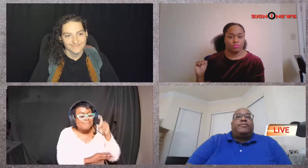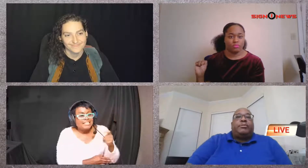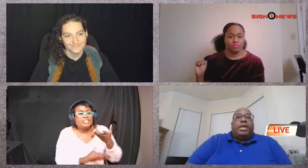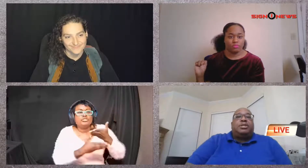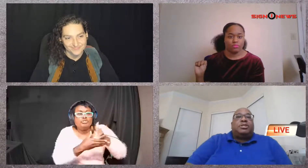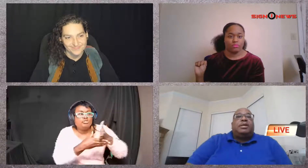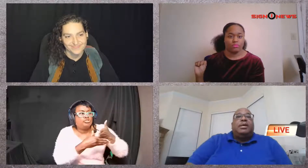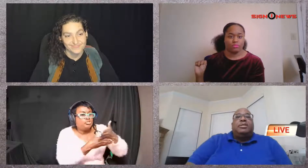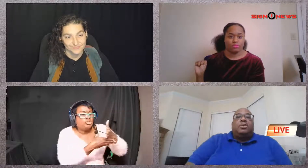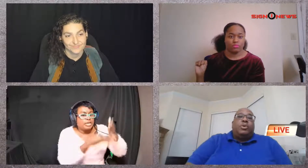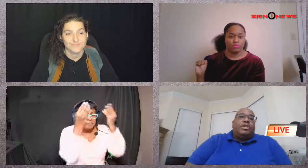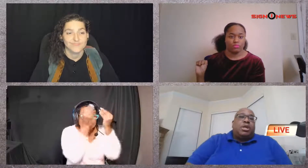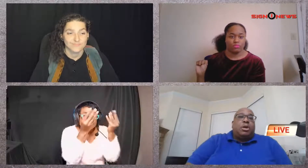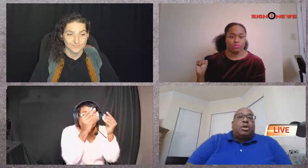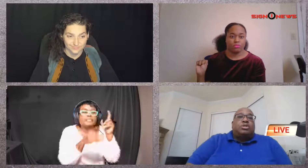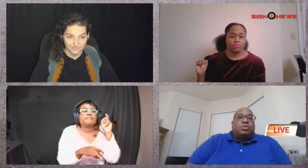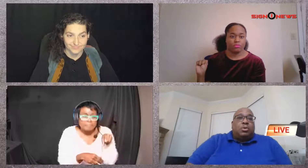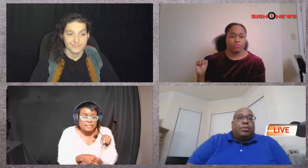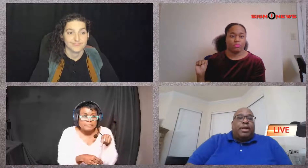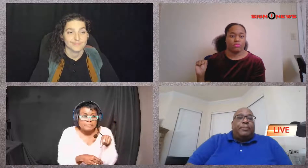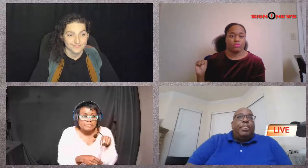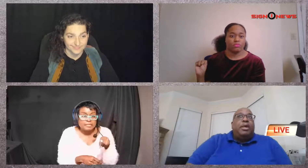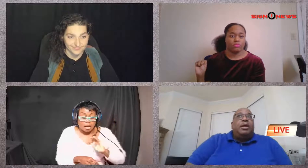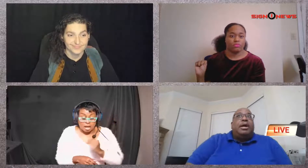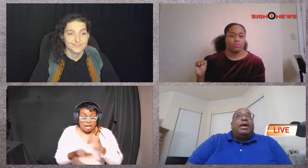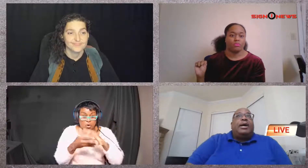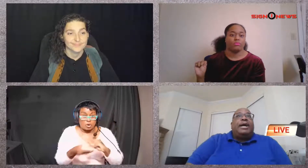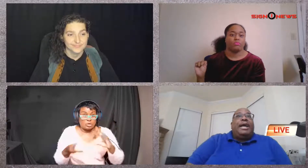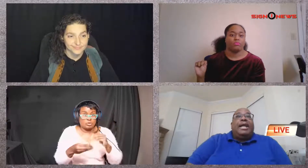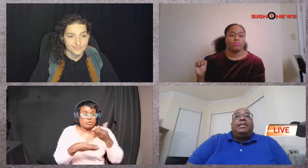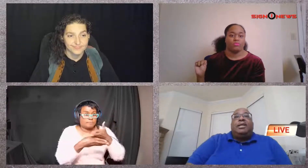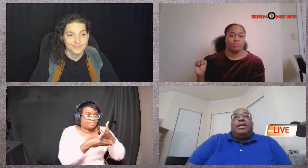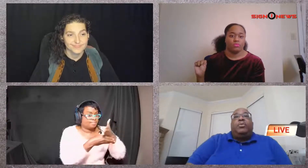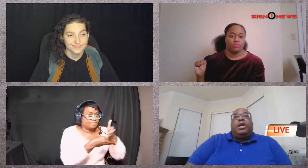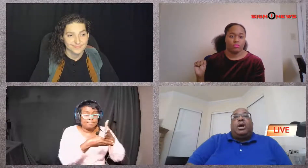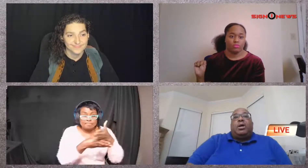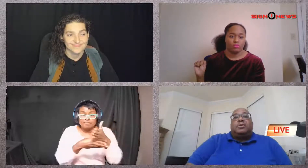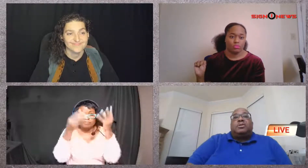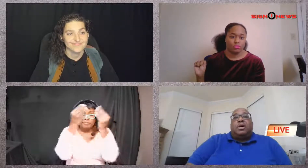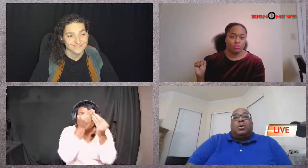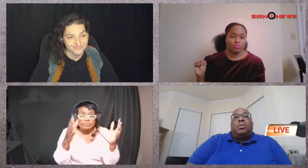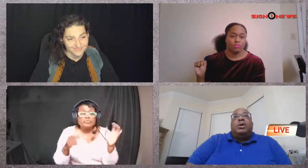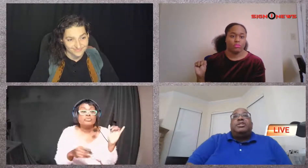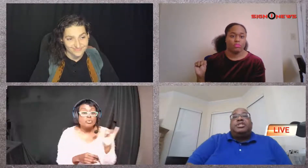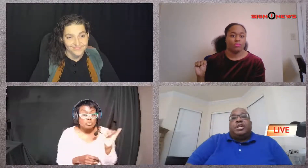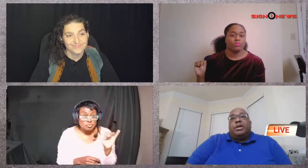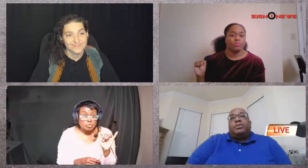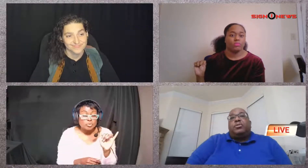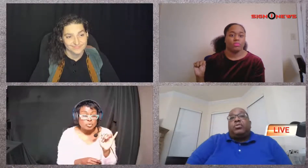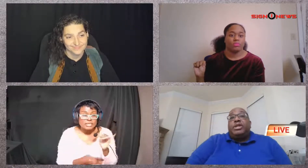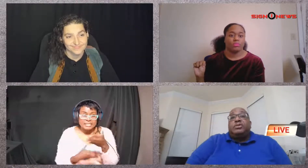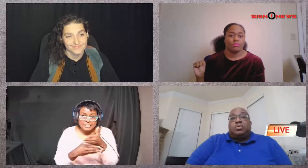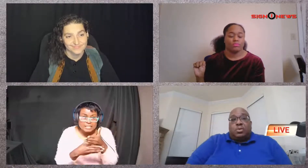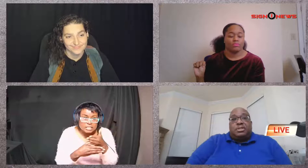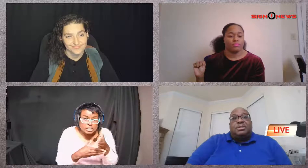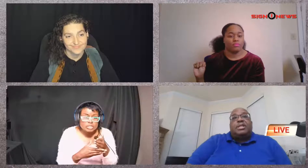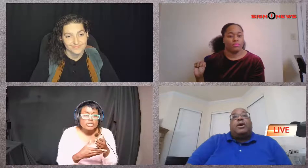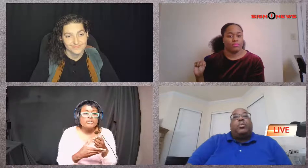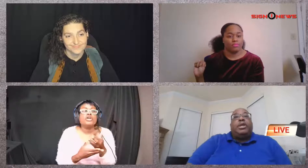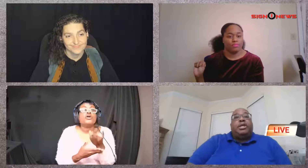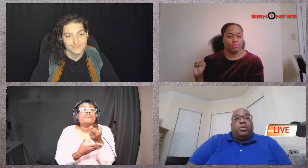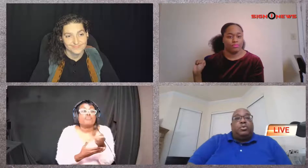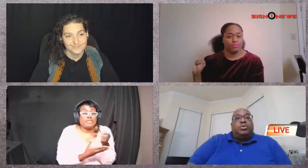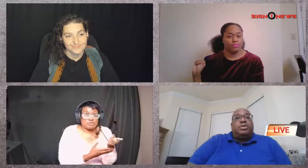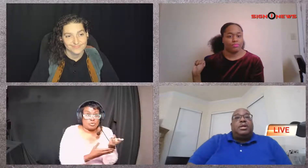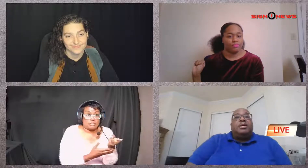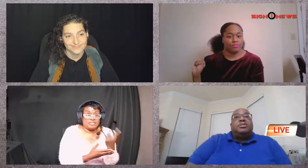share this information. So we shared our story, and then we also shared the resources